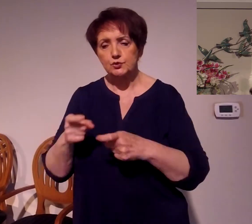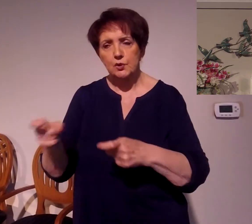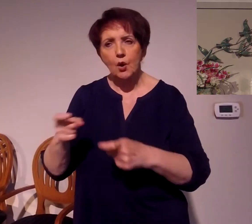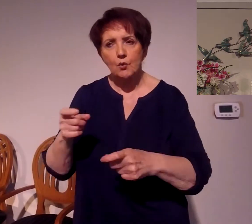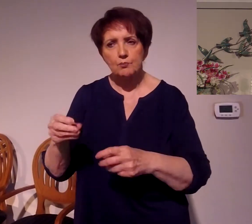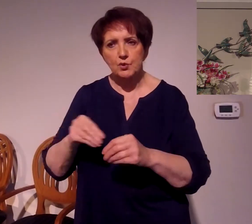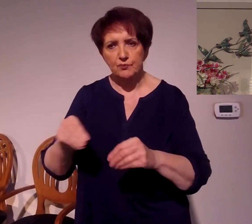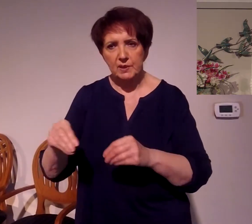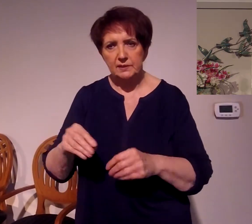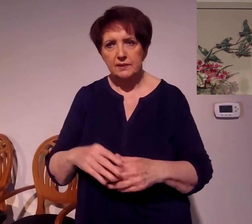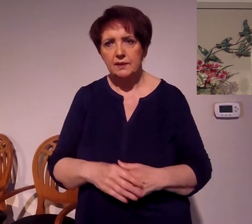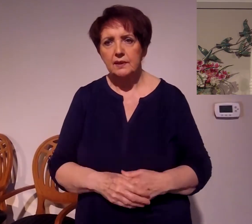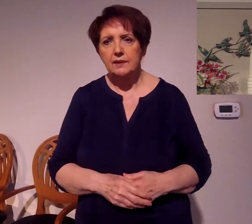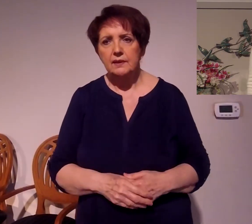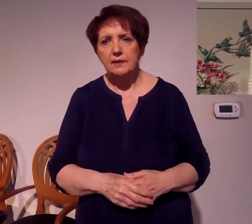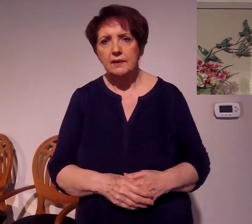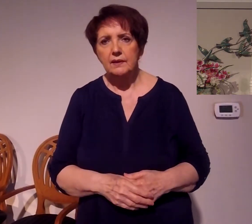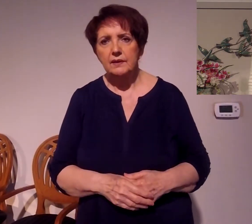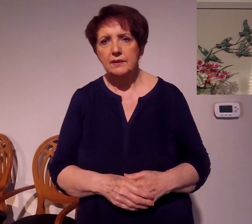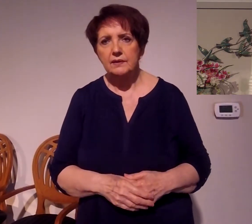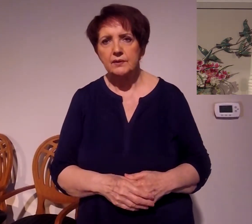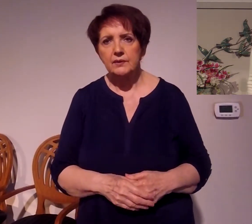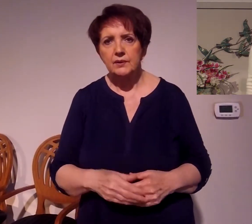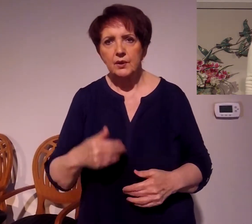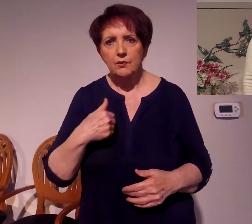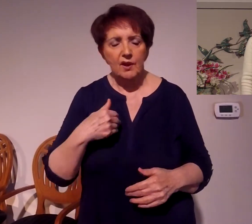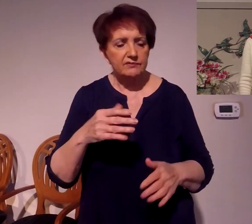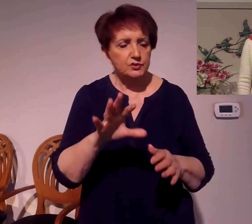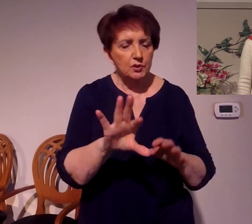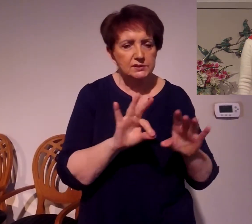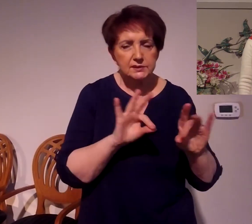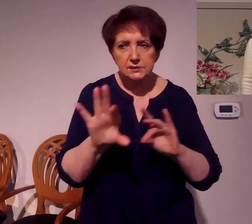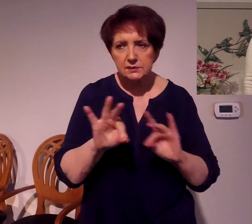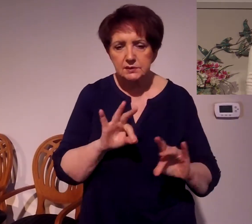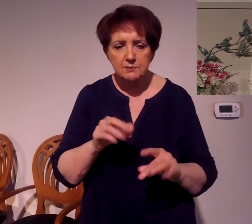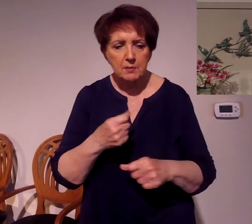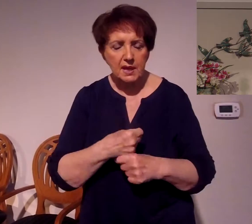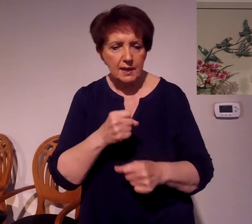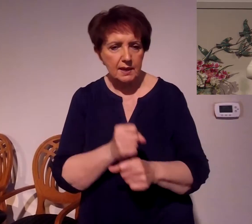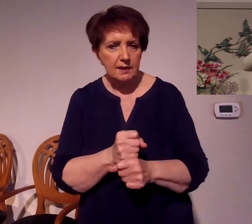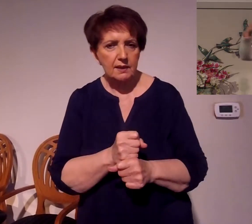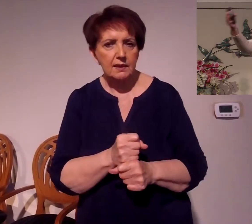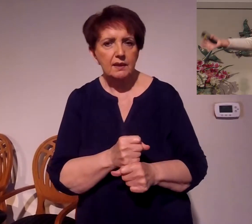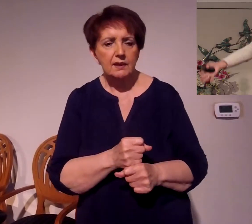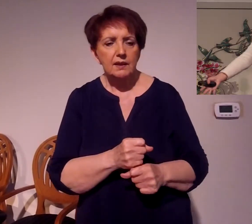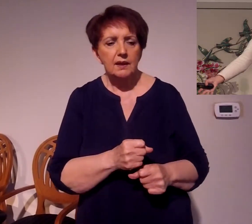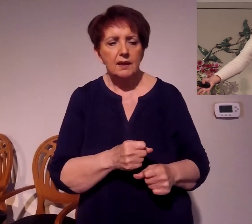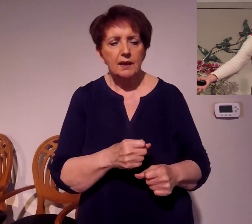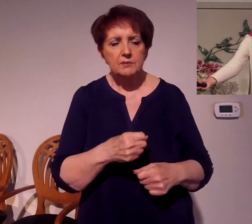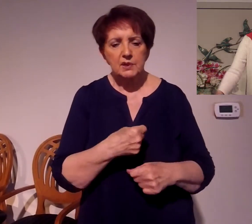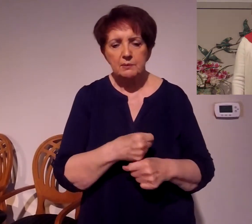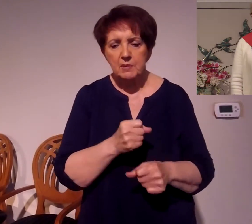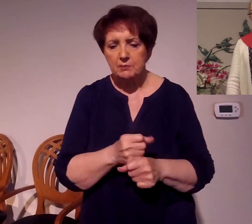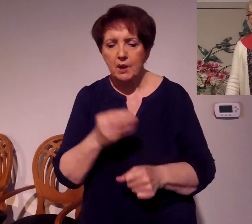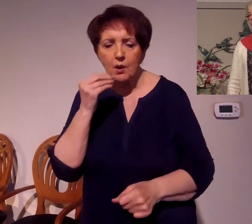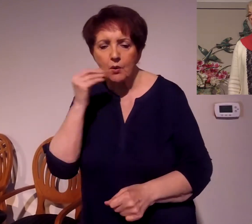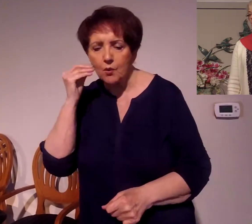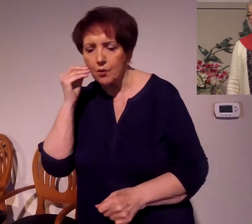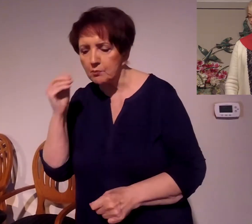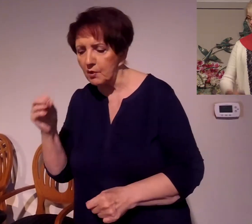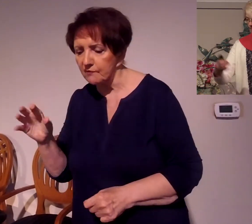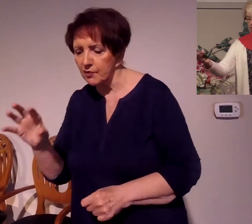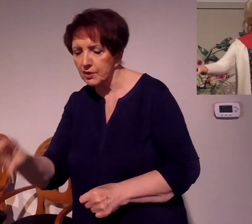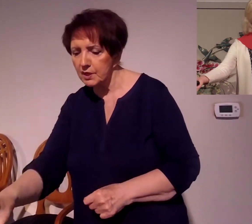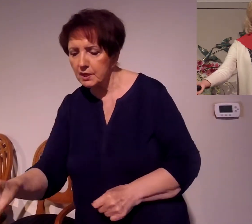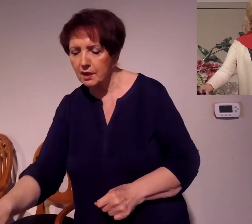is a sense where there are choices being made, and there I want to go make my den here. I'm going to go follow,